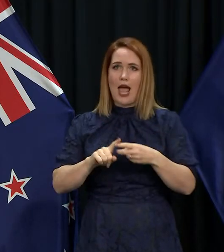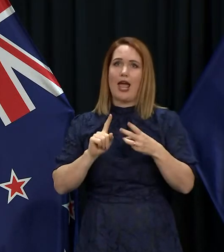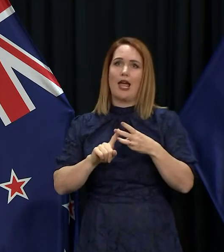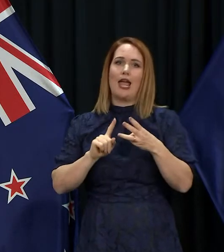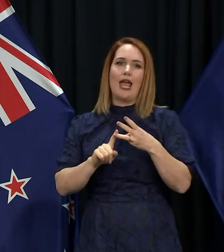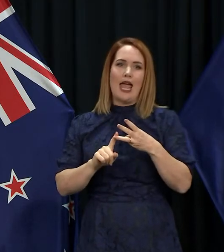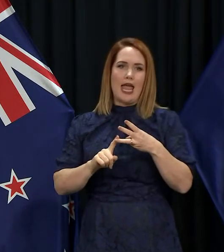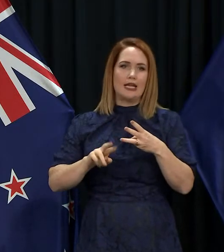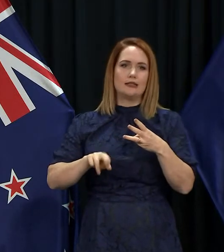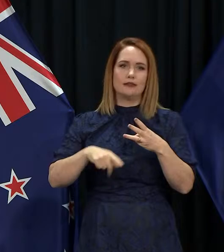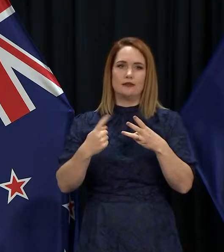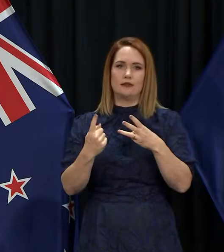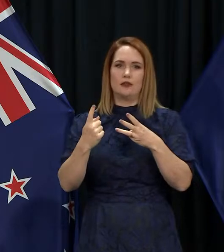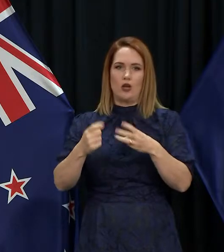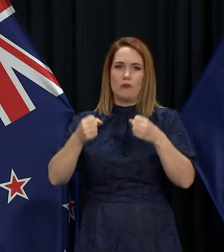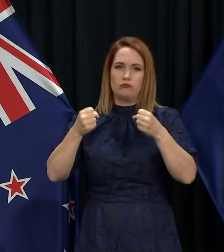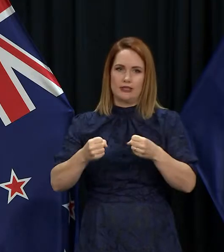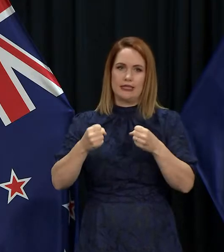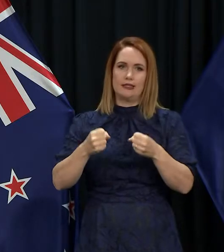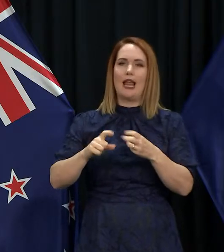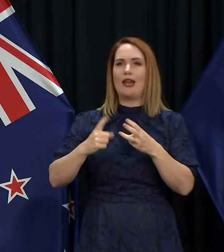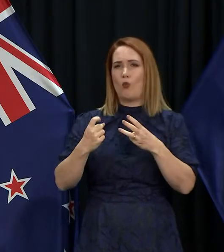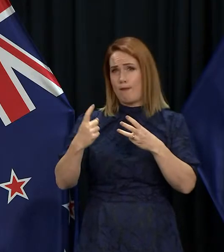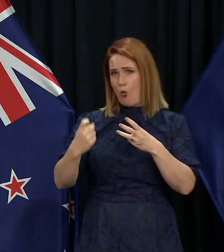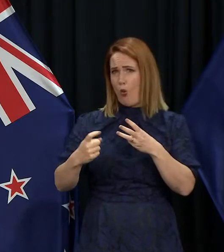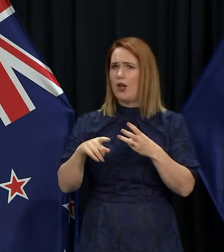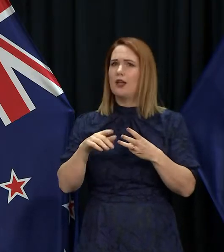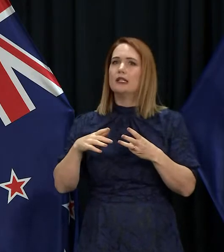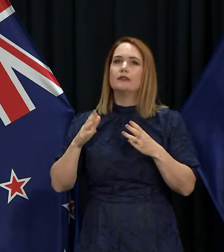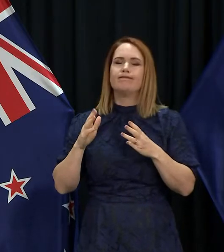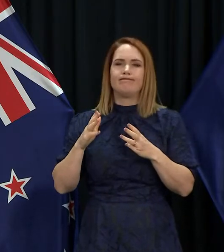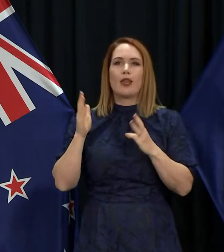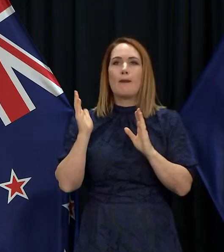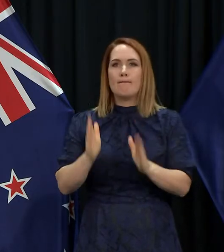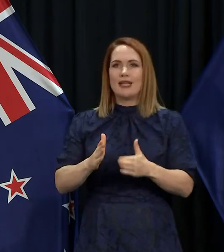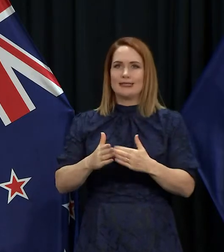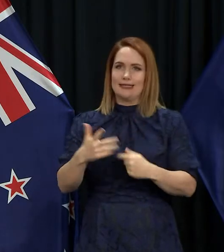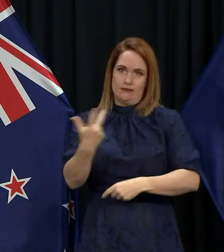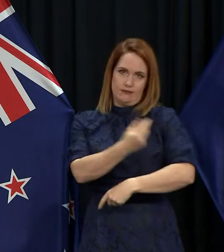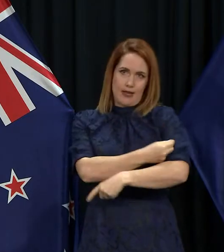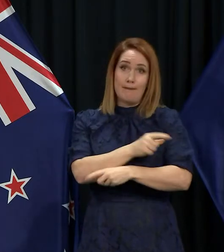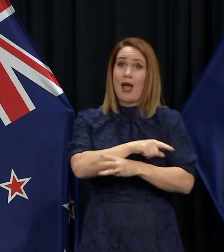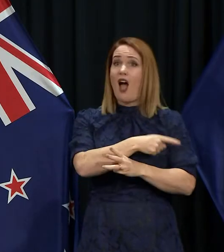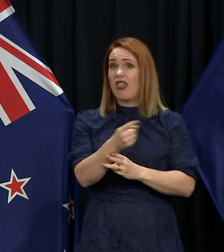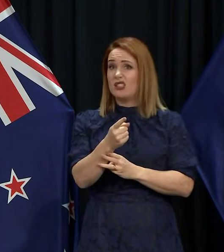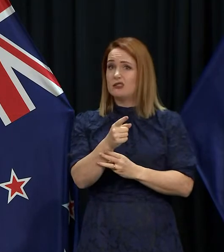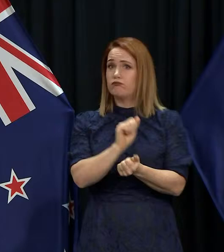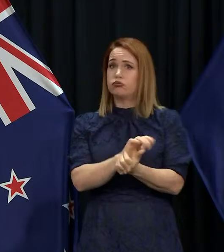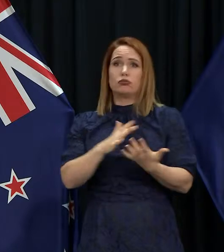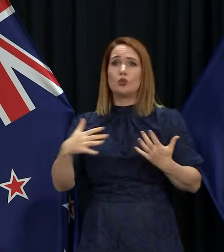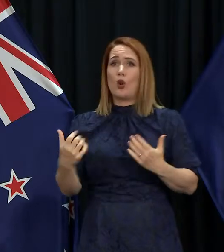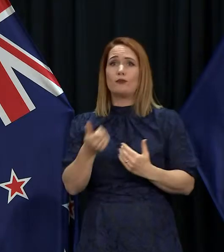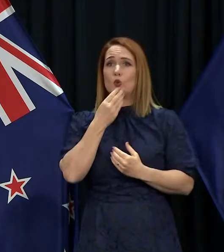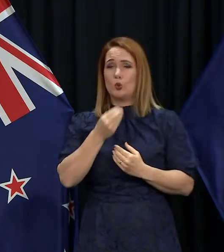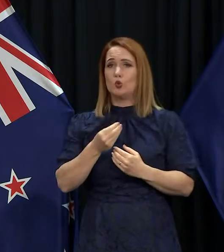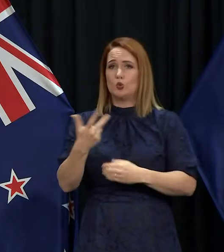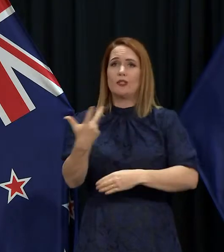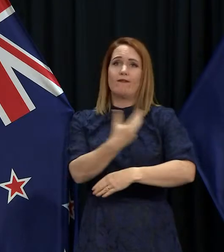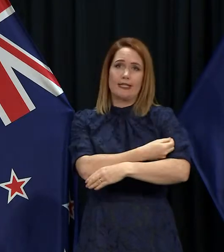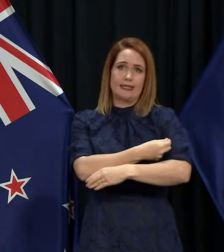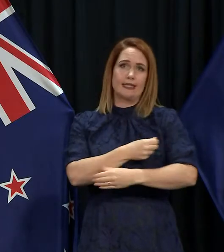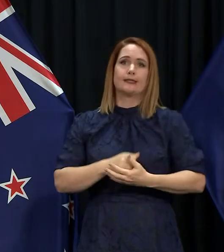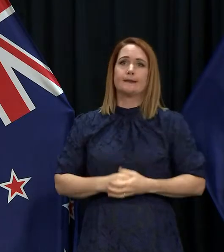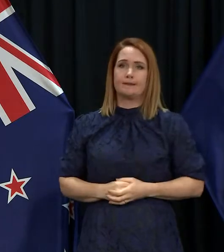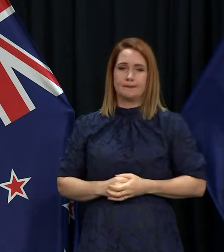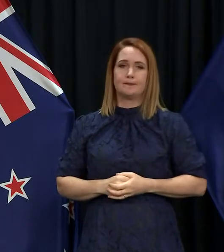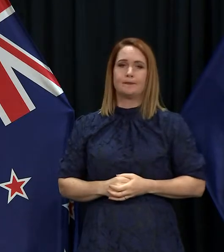longer required. Businesses can keep using both if they wish. That's their choice now. Briefly, to the week